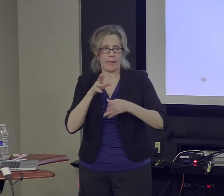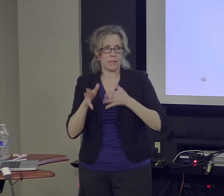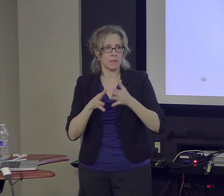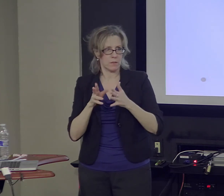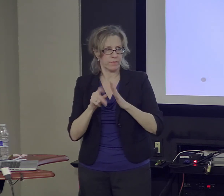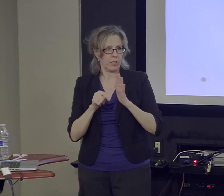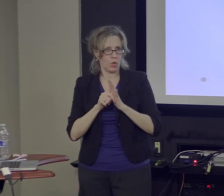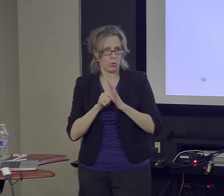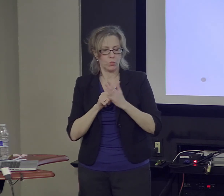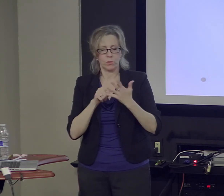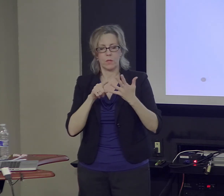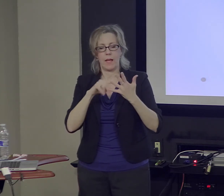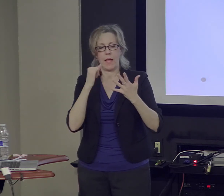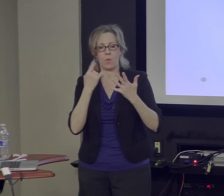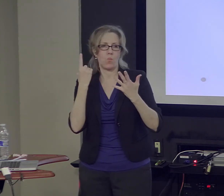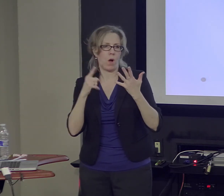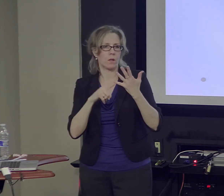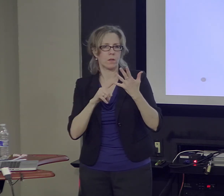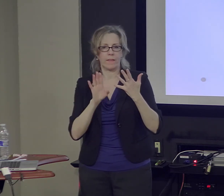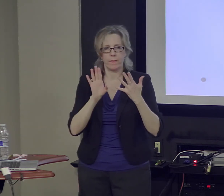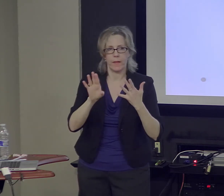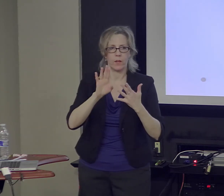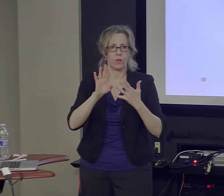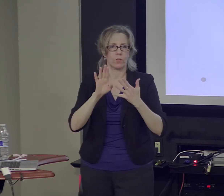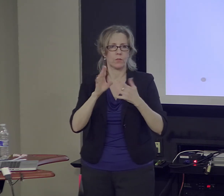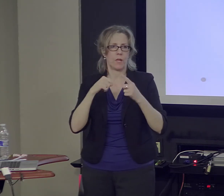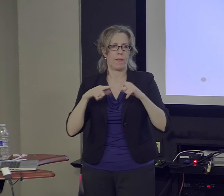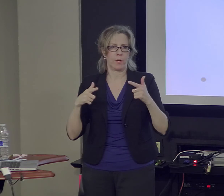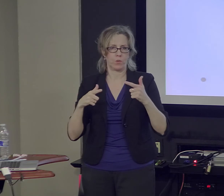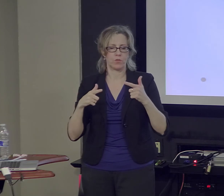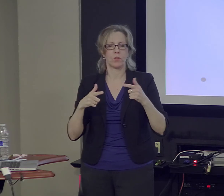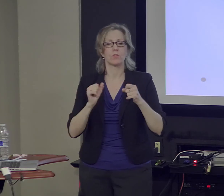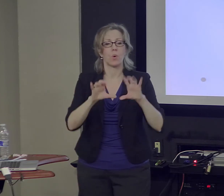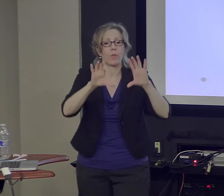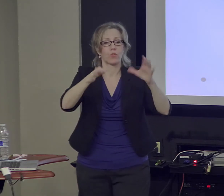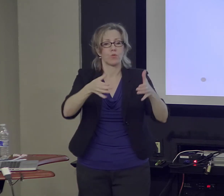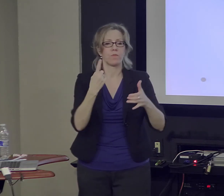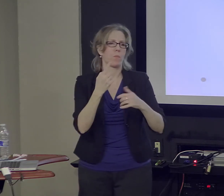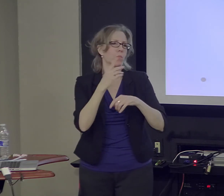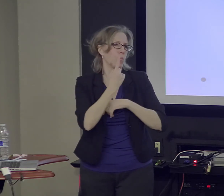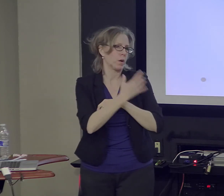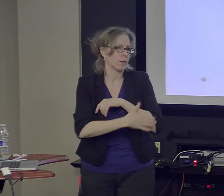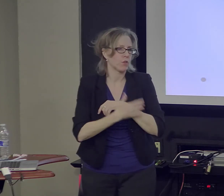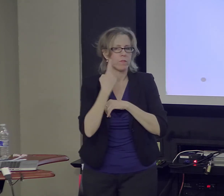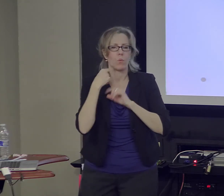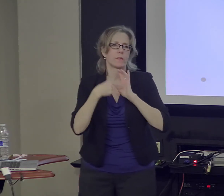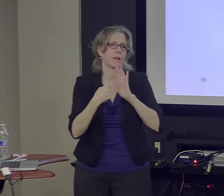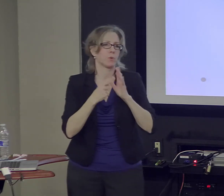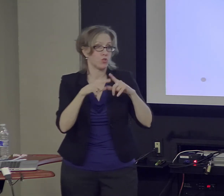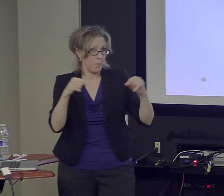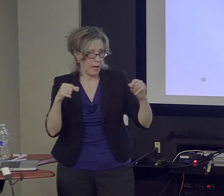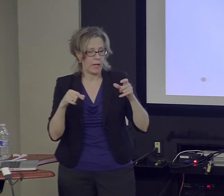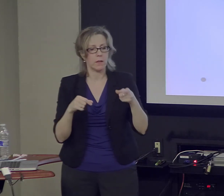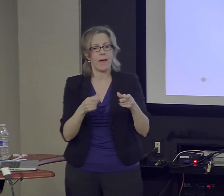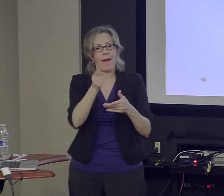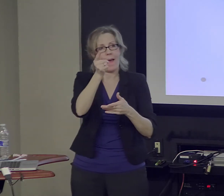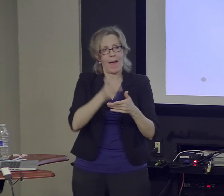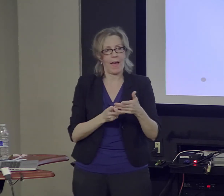four videotapes in International Sign Language, and then a final video clip in their national